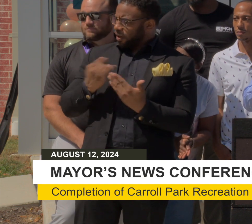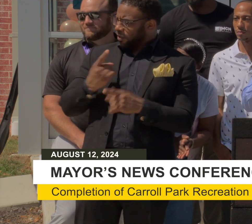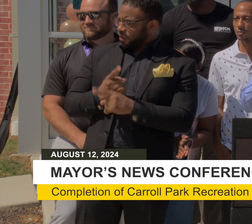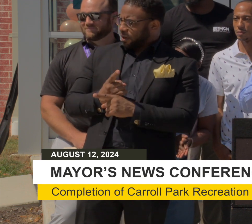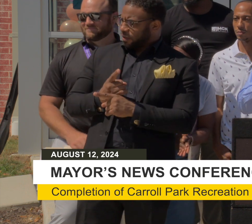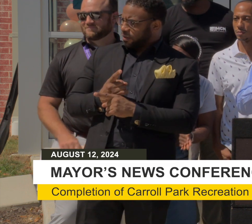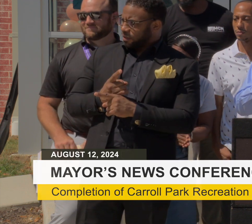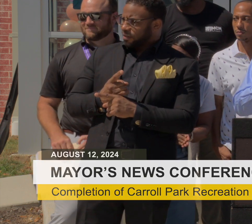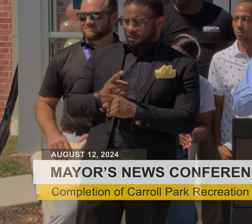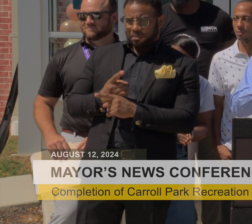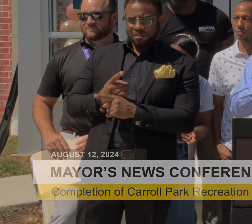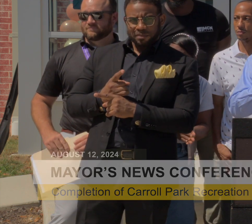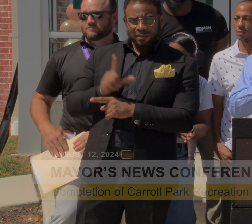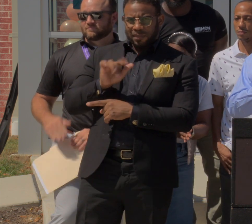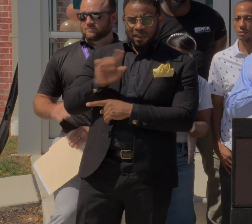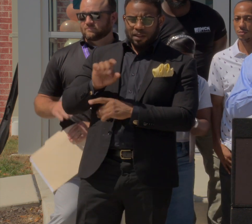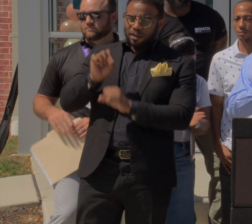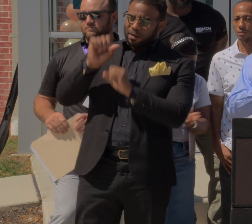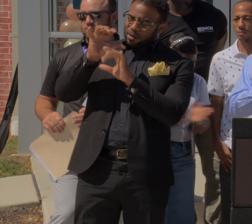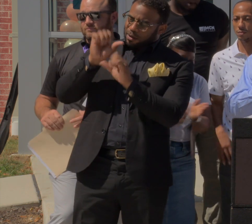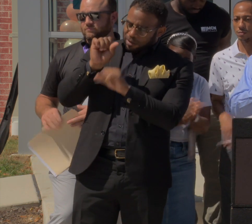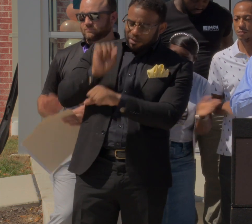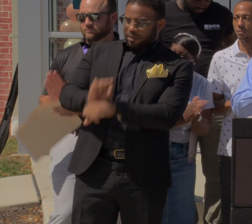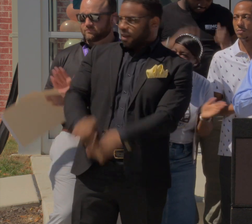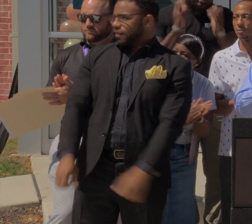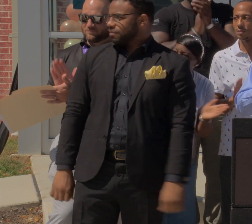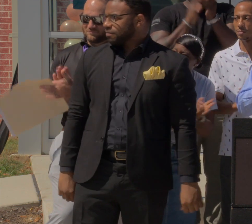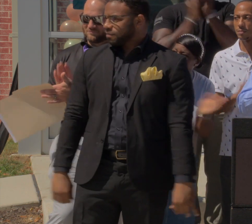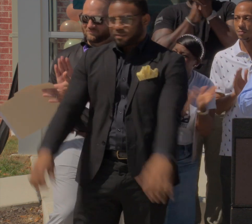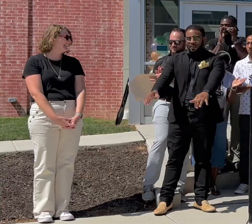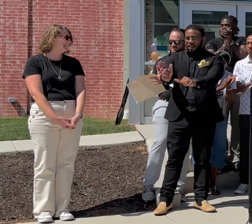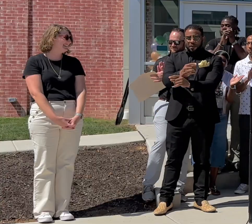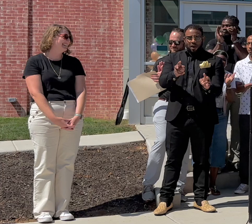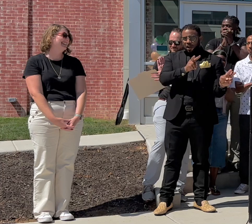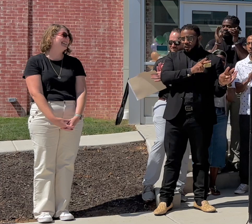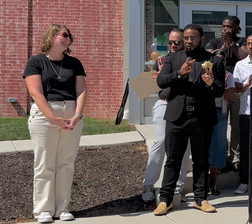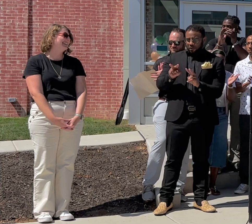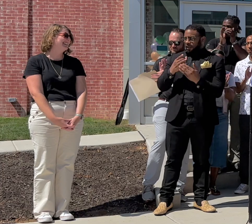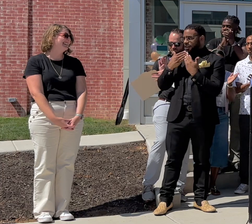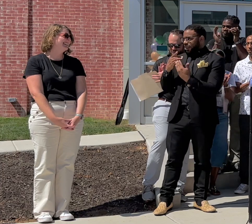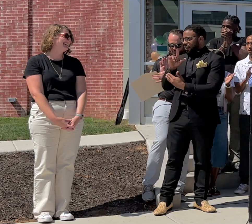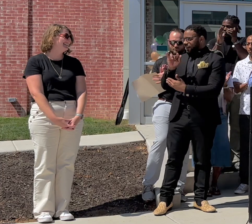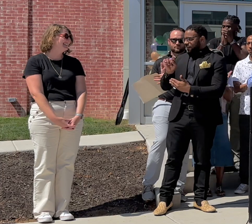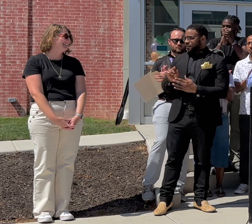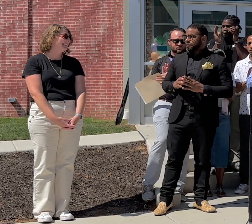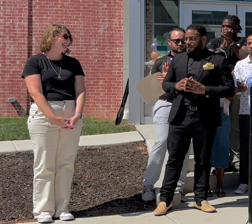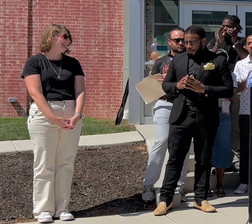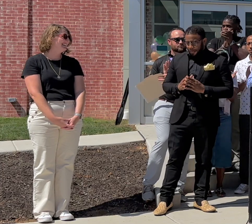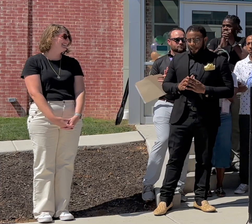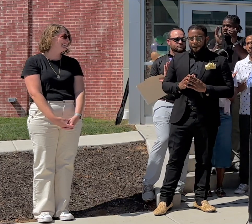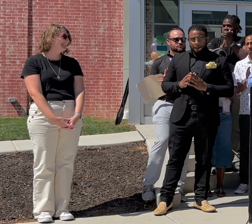right? And Liz did an amazing job. I need everybody to thank Liz.